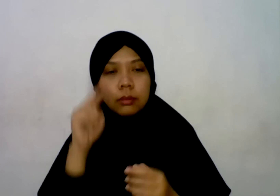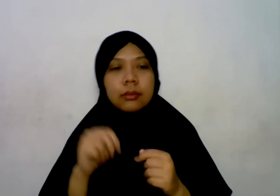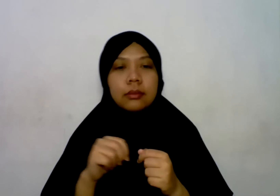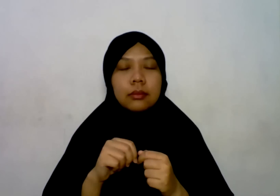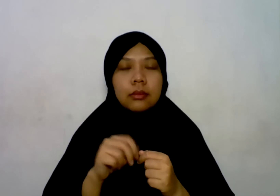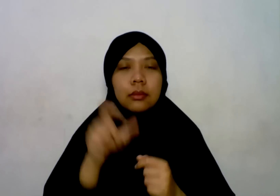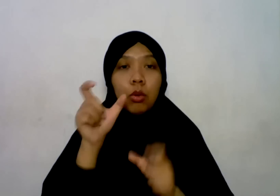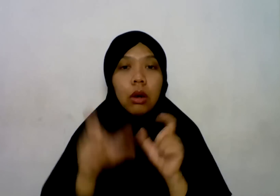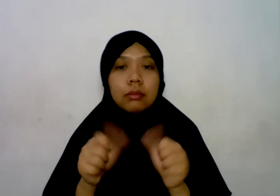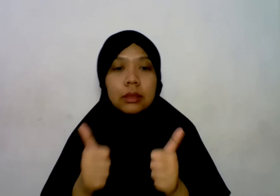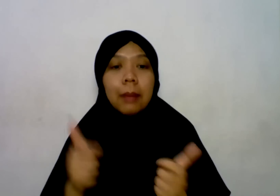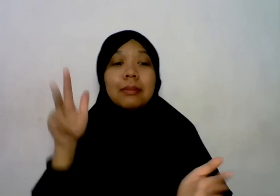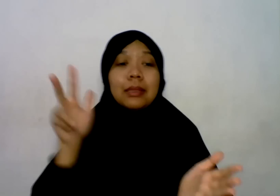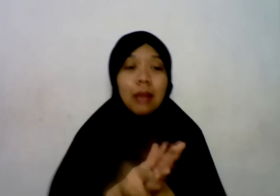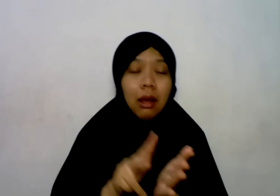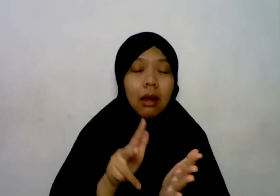program here, because the